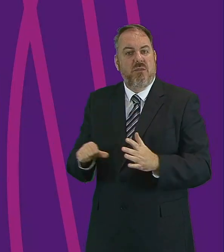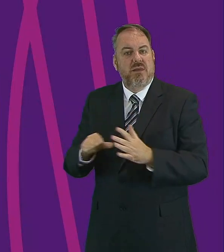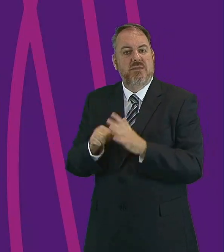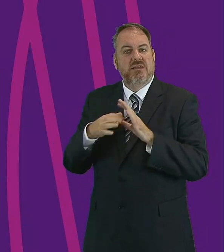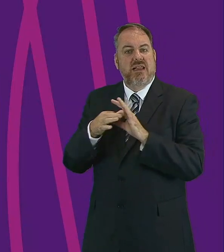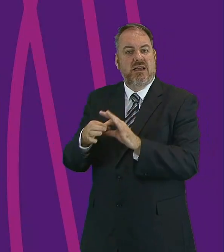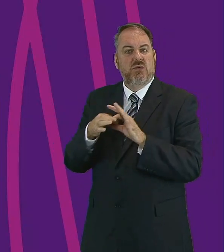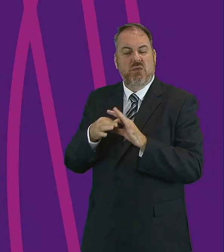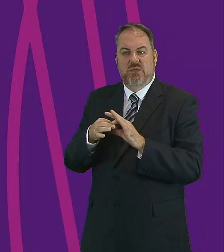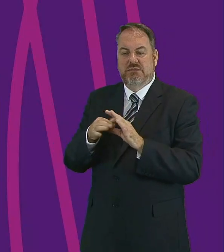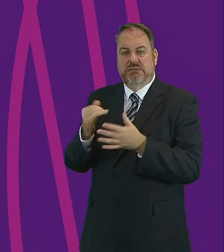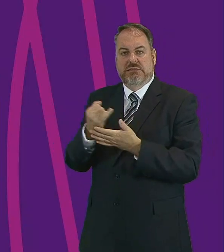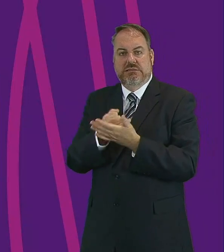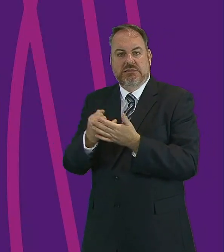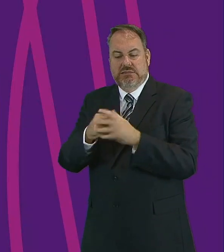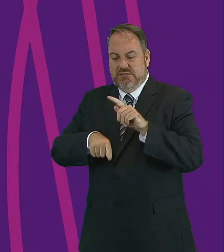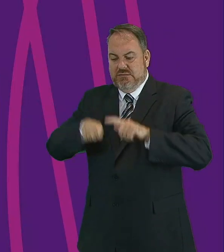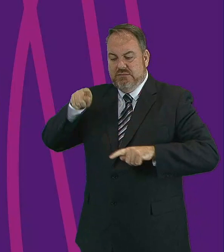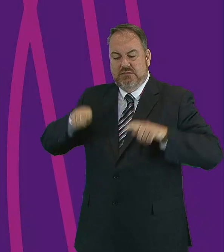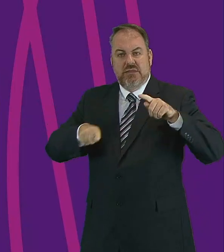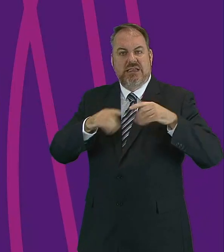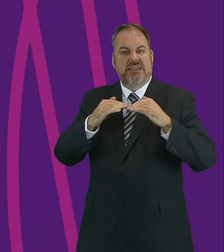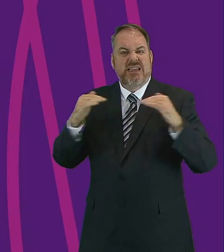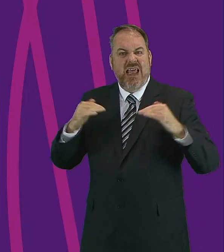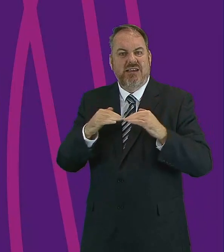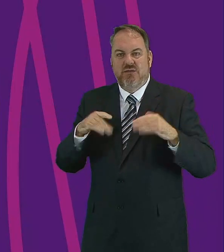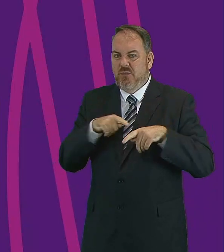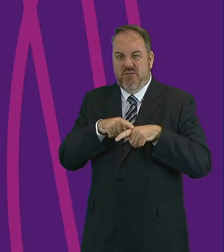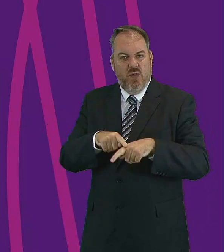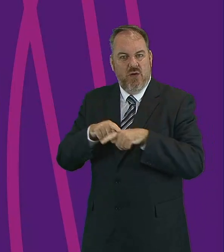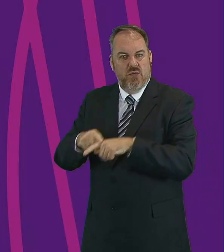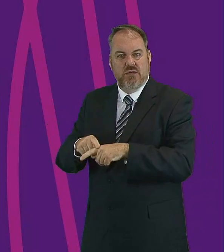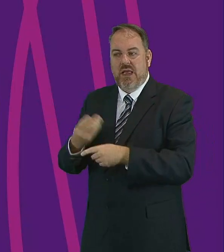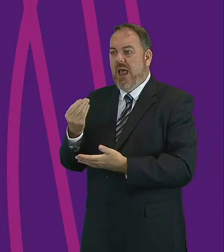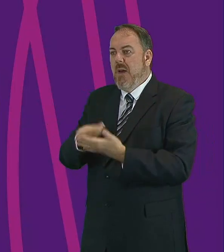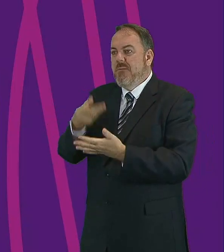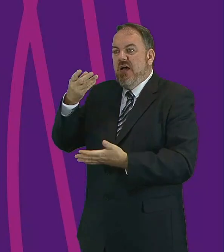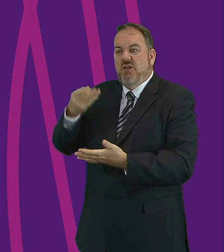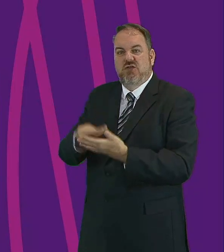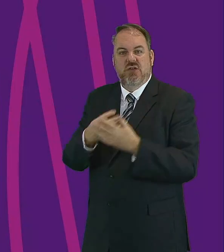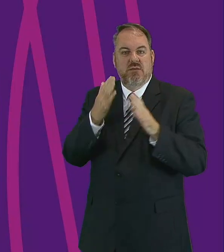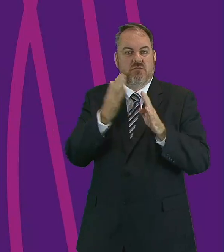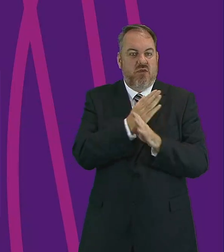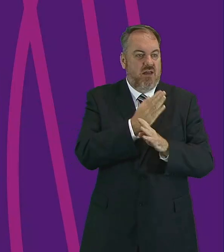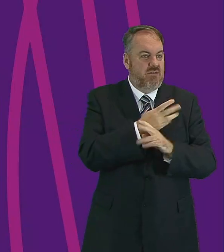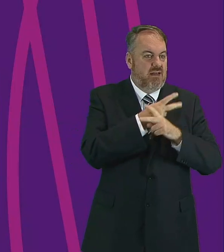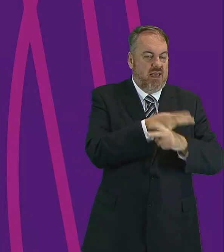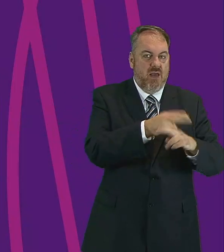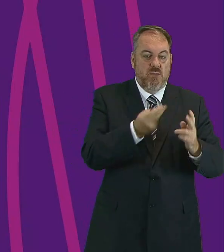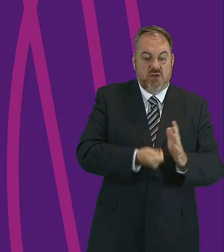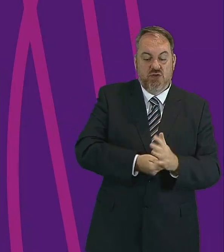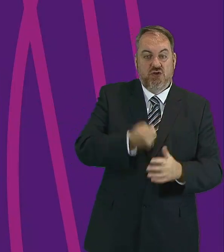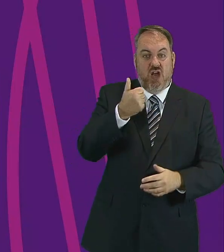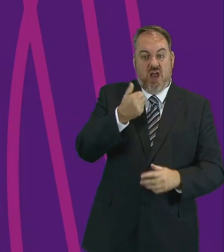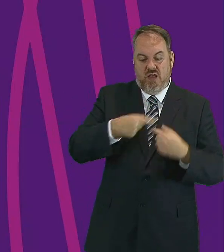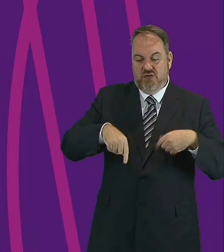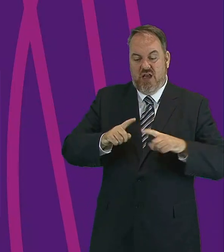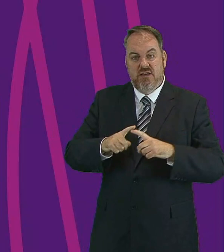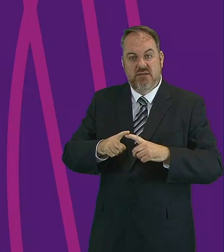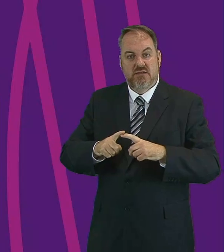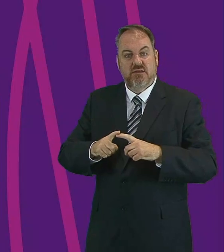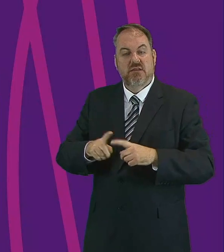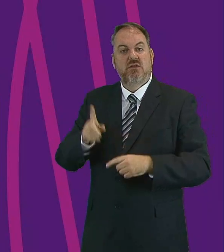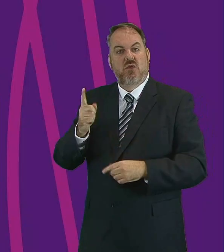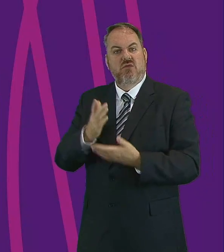of standards, issues around funding and charging for care home and how that has to be funded. So it is